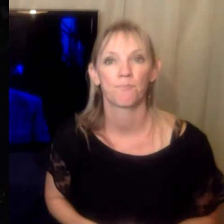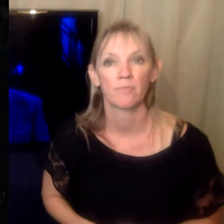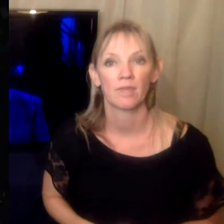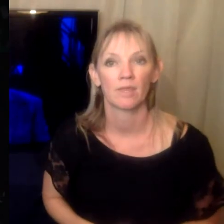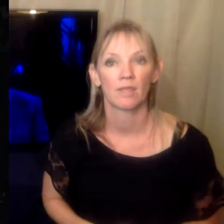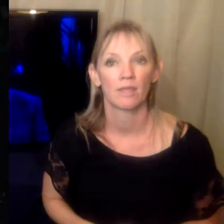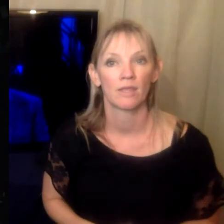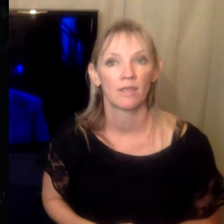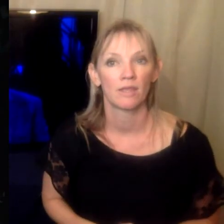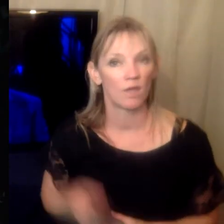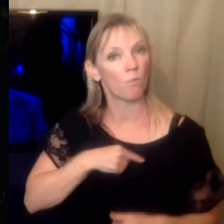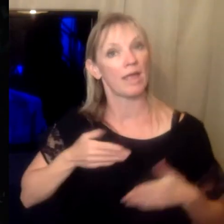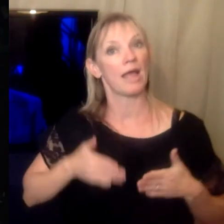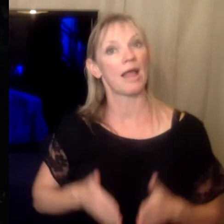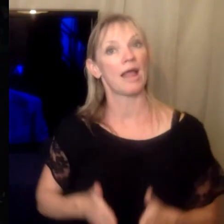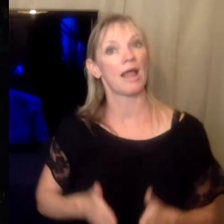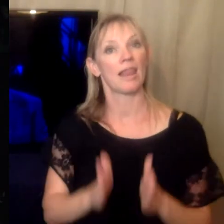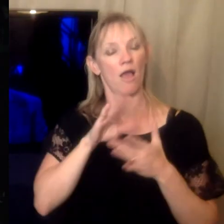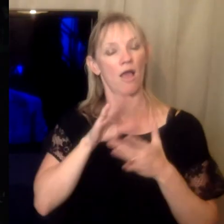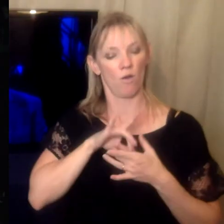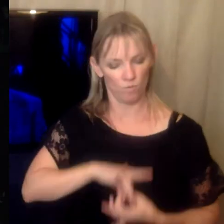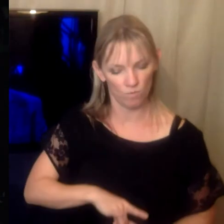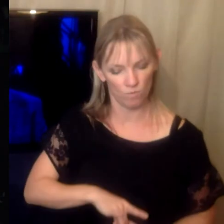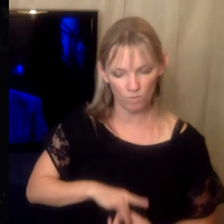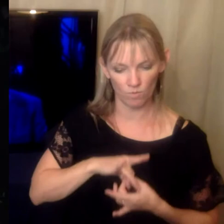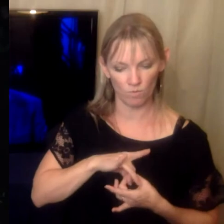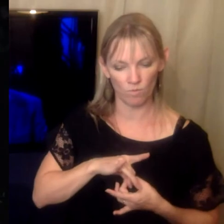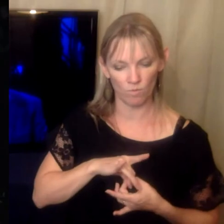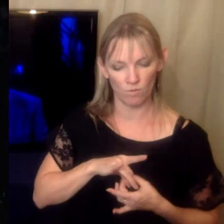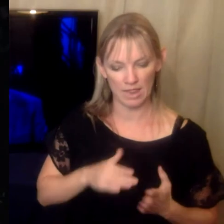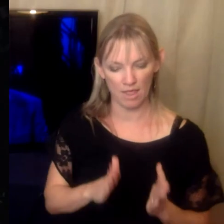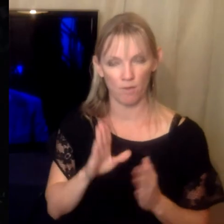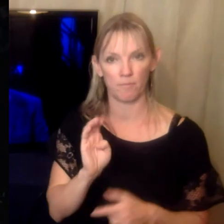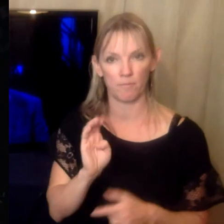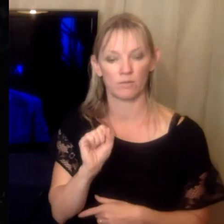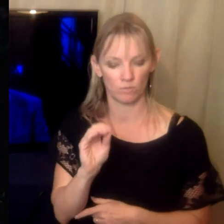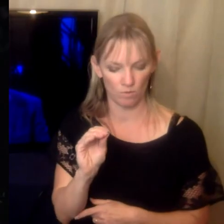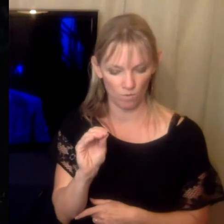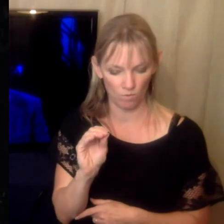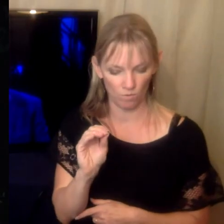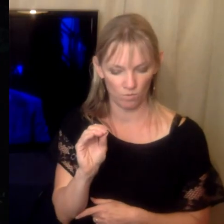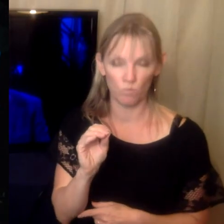And we just allow this to sink in and be so with such gratitude.